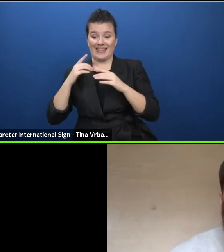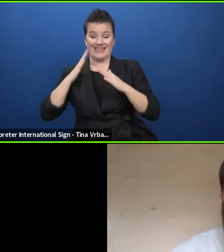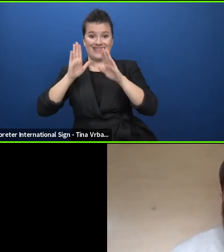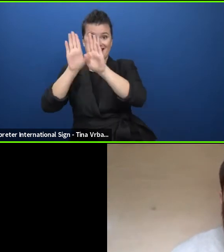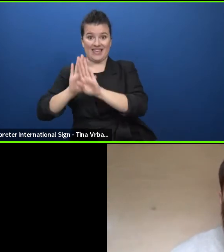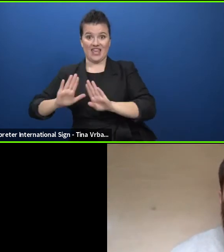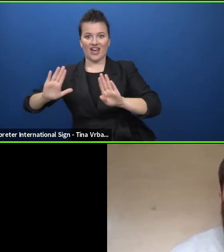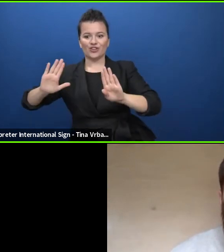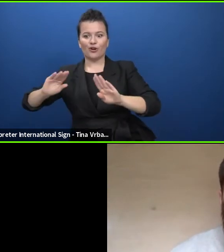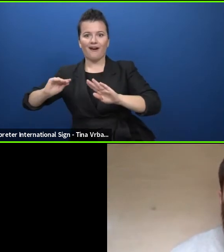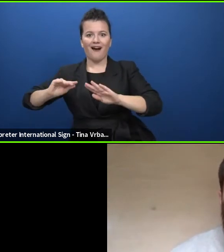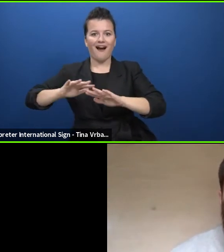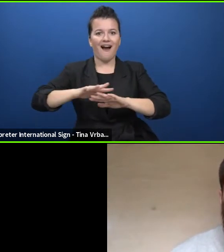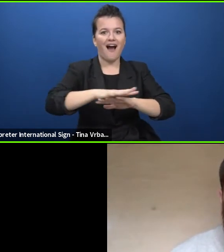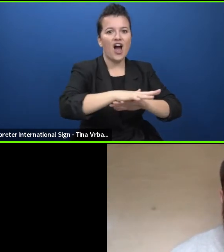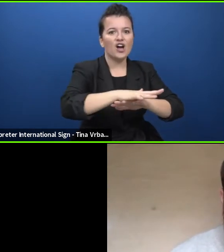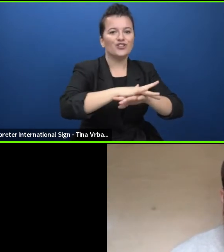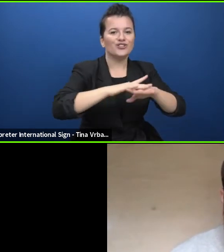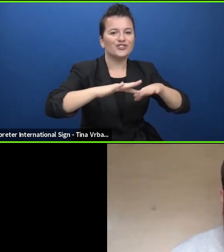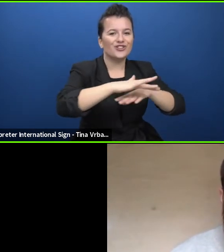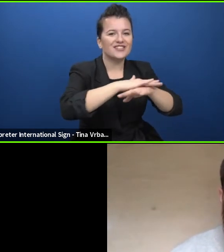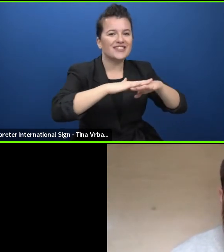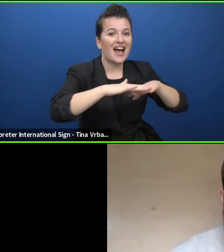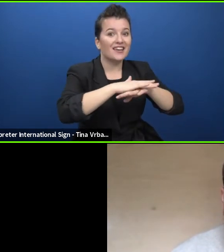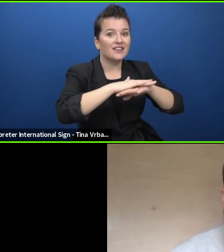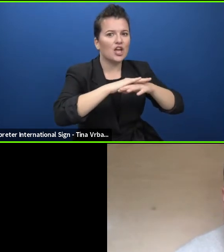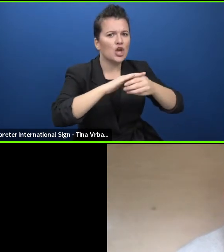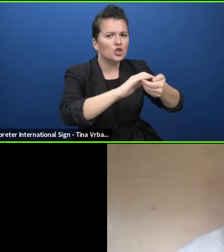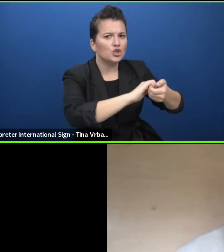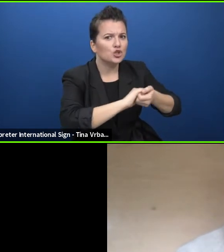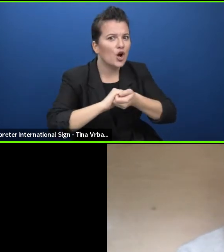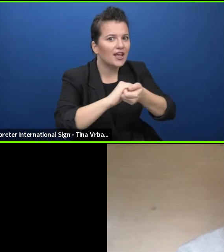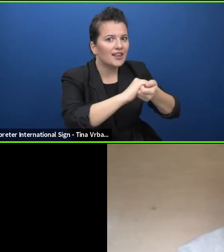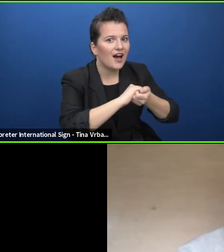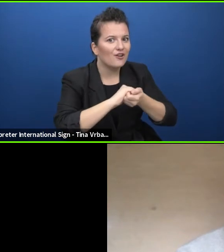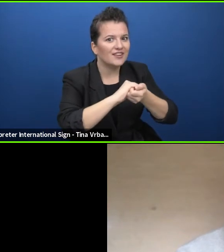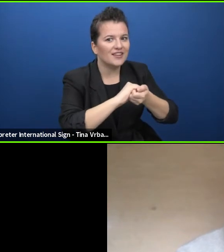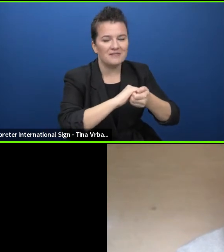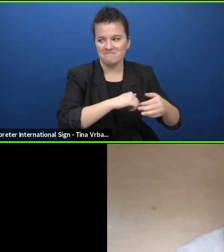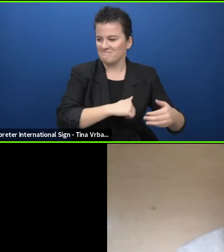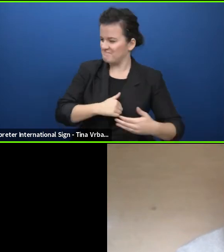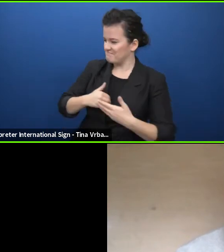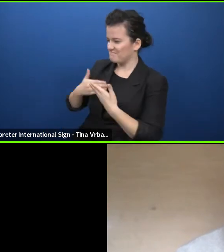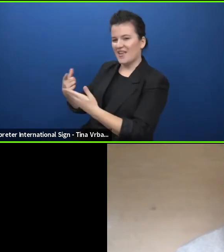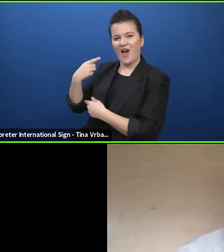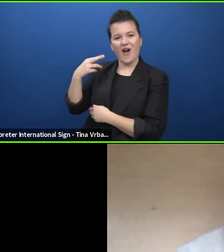and all the interesting avenues this open. Dr. Goran Tomka.